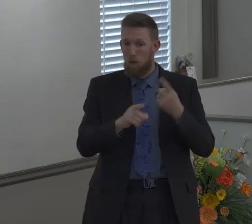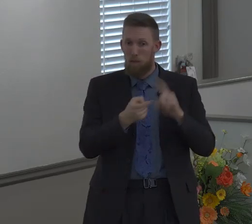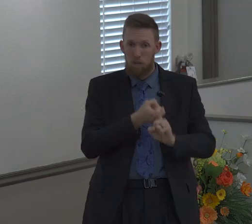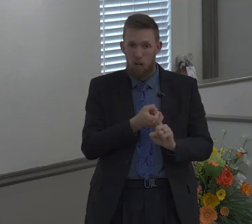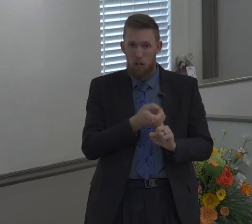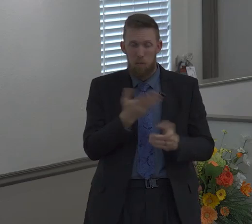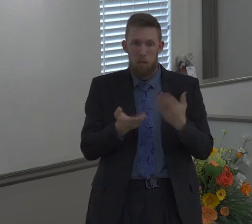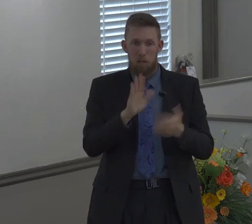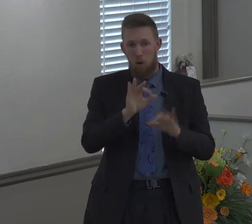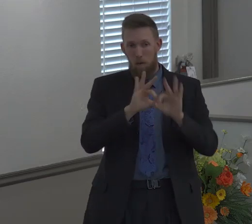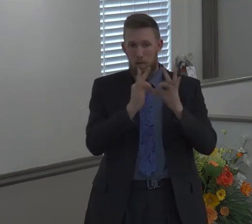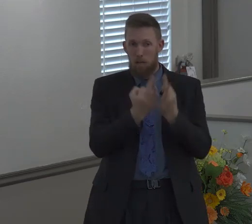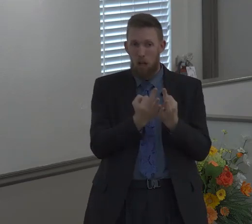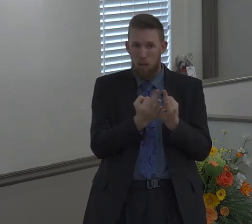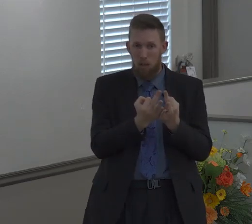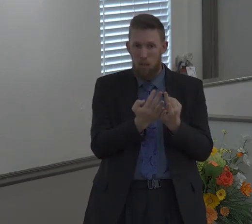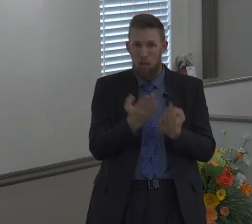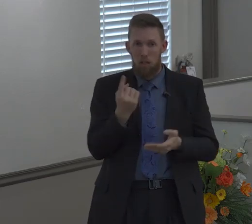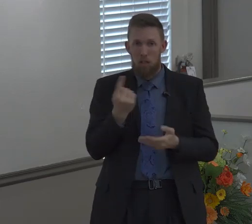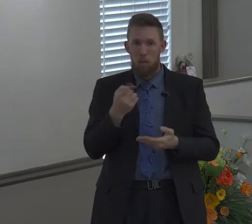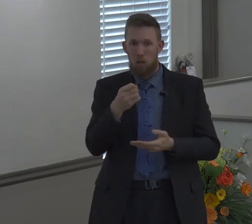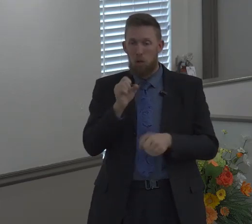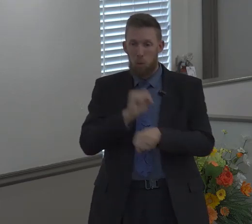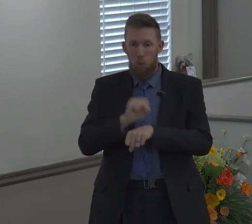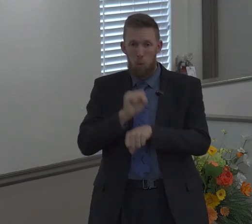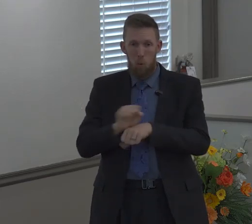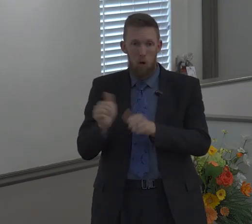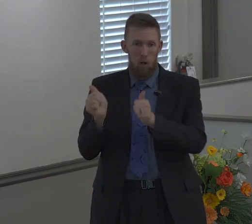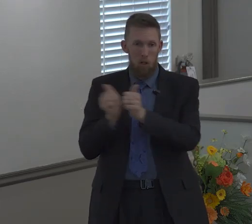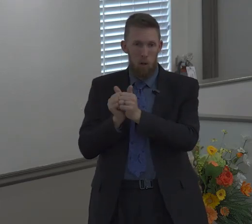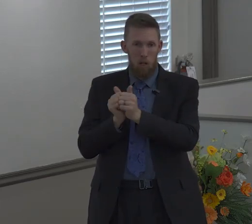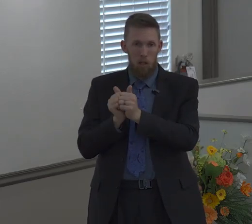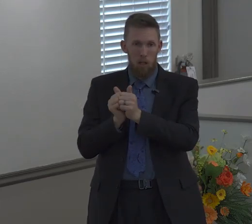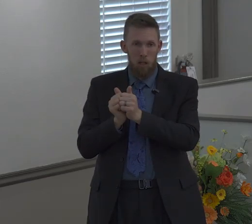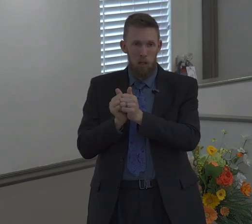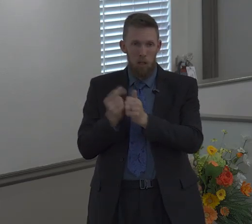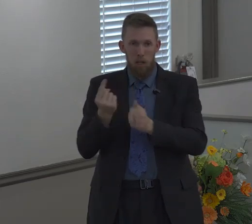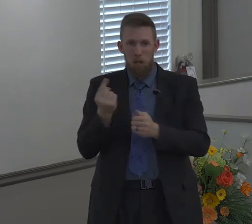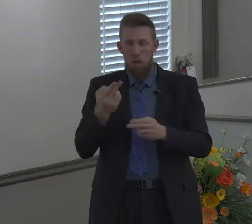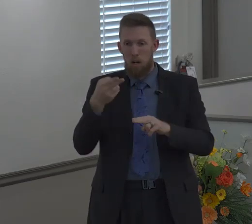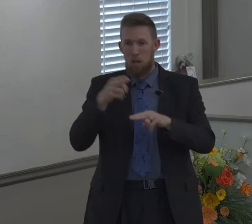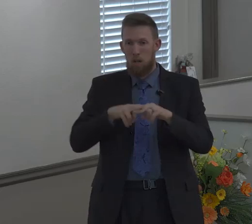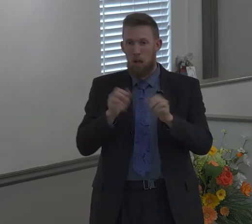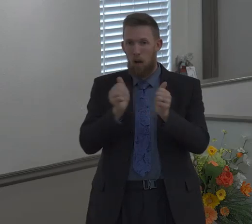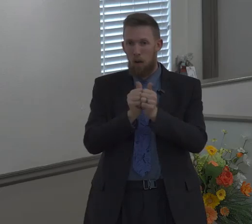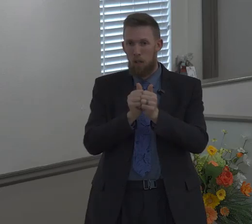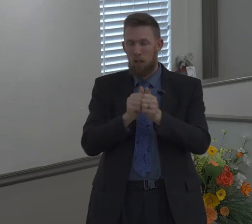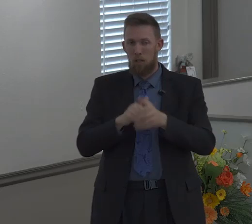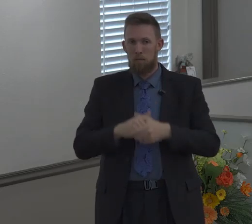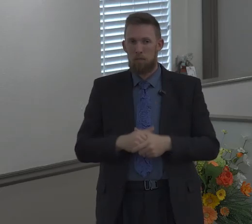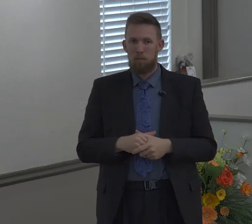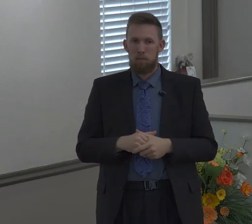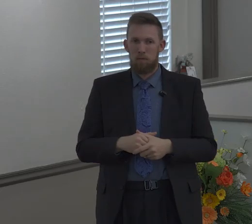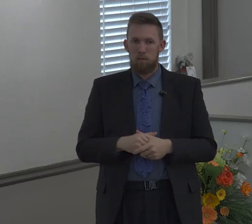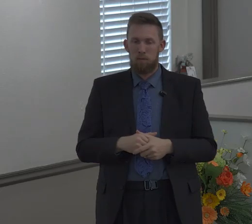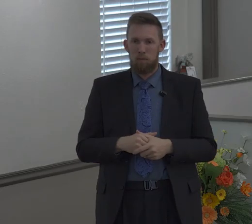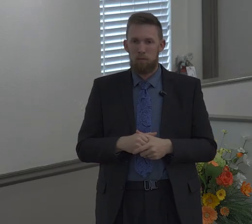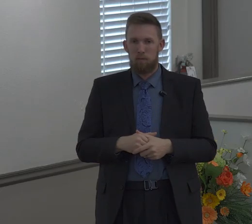knew. Somebody that you loved. Somebody you cared about. Somebody you served with. Somebody you sat next to.